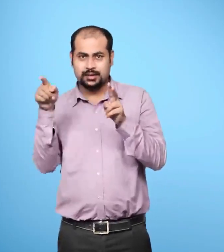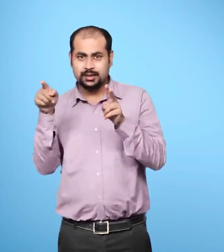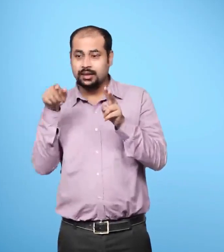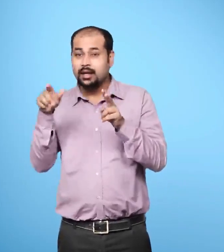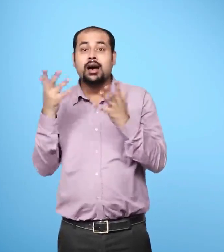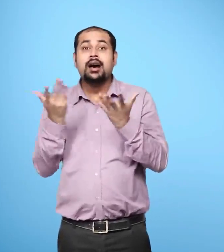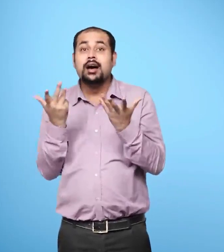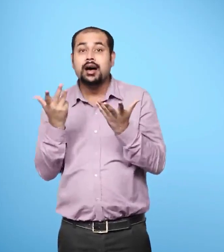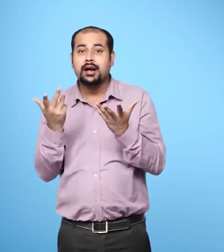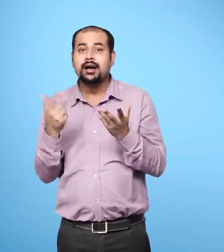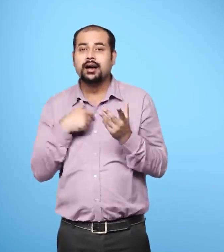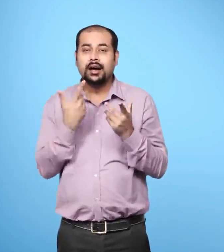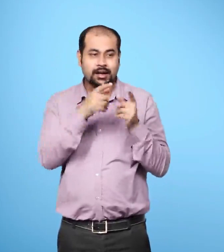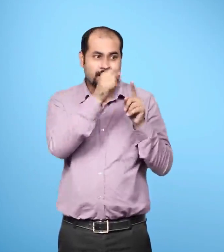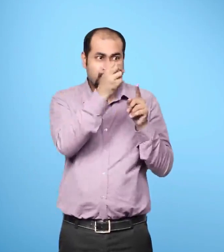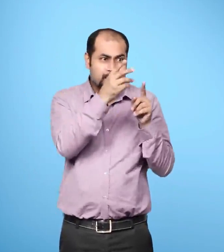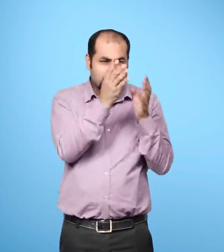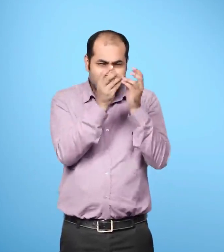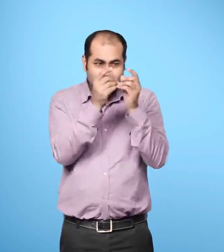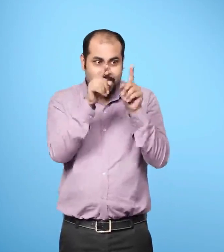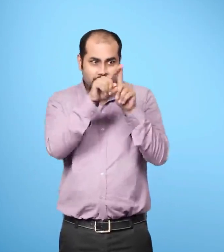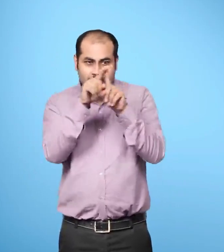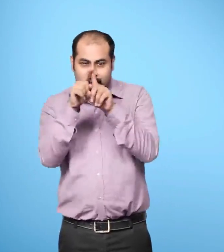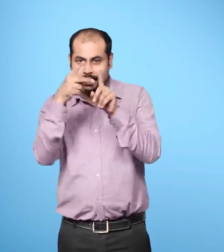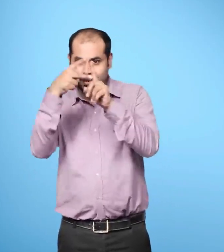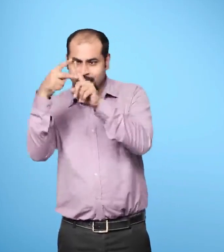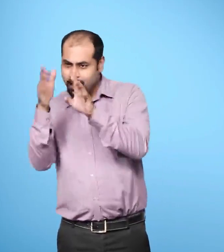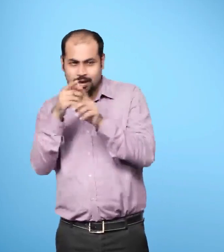his pocket if he has counted up to?